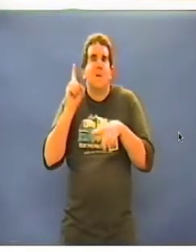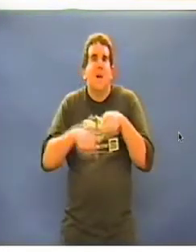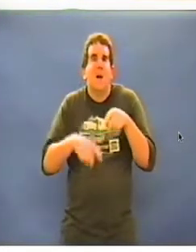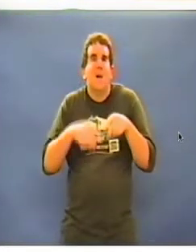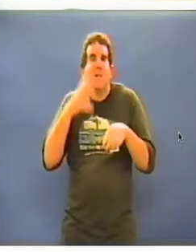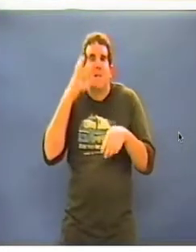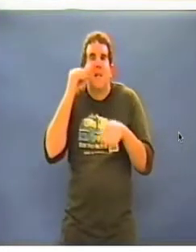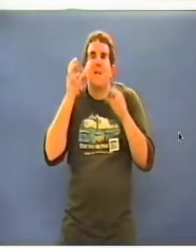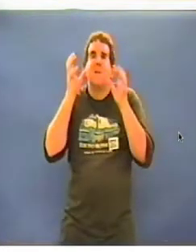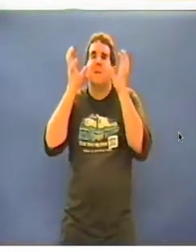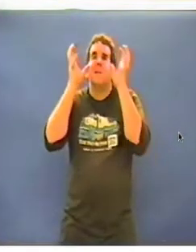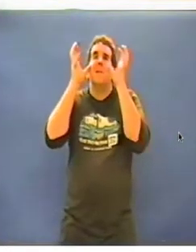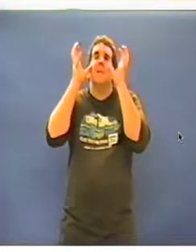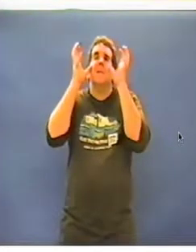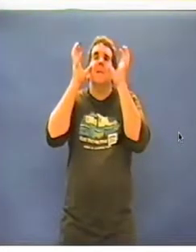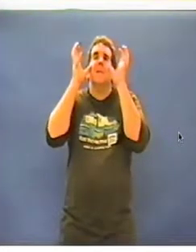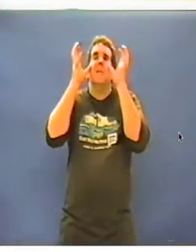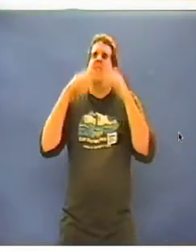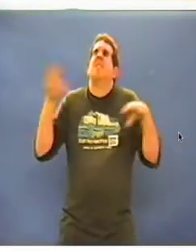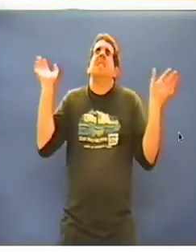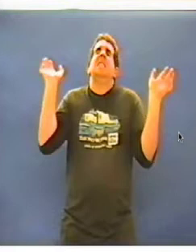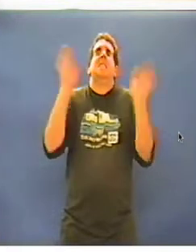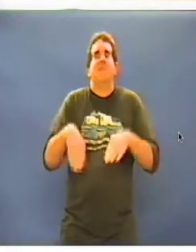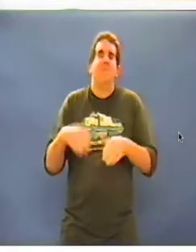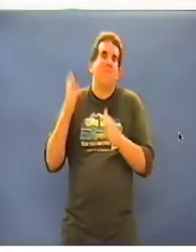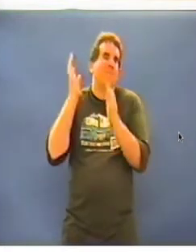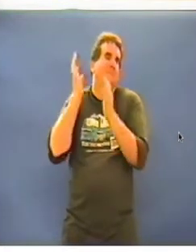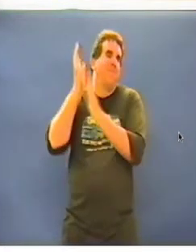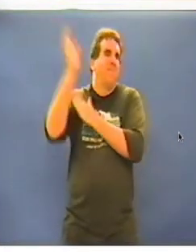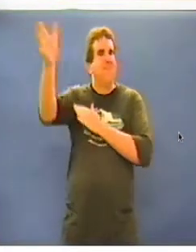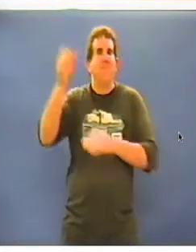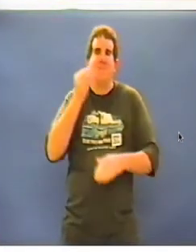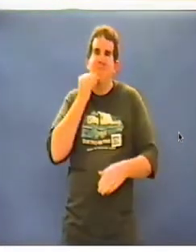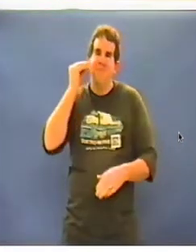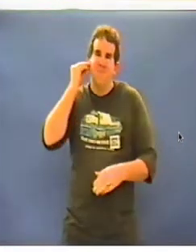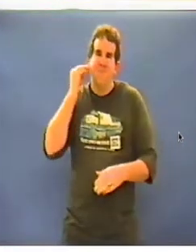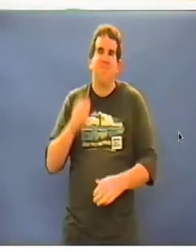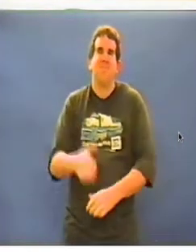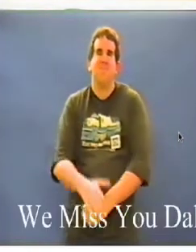just such a crazy experience.